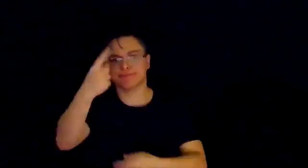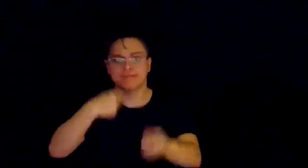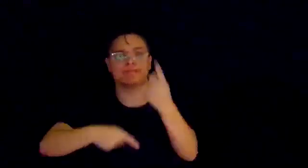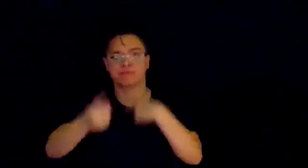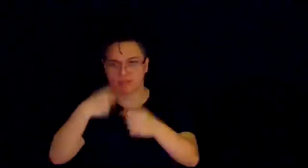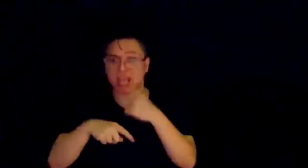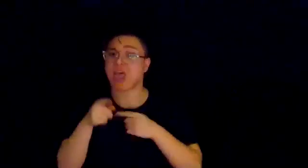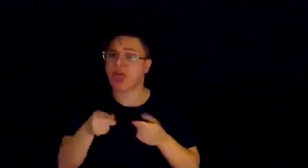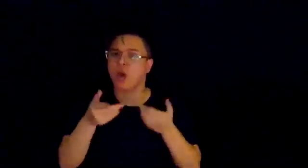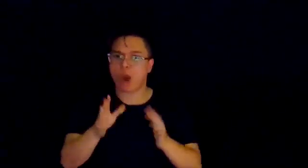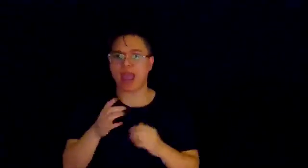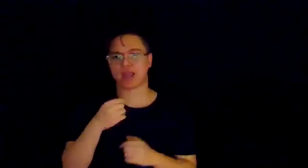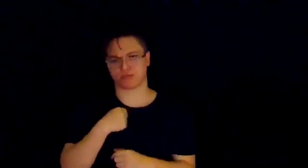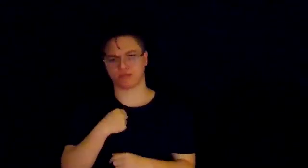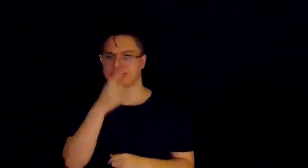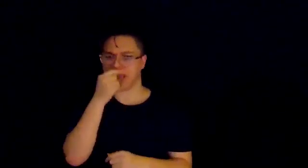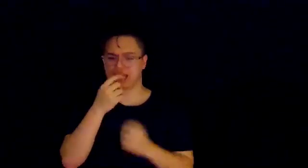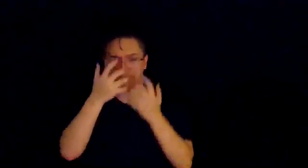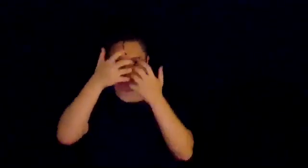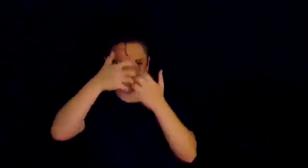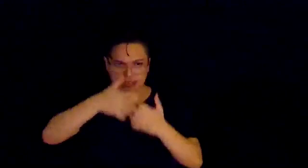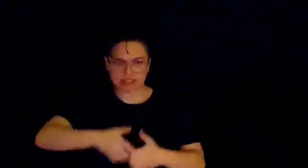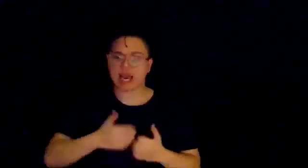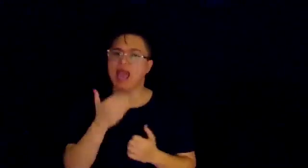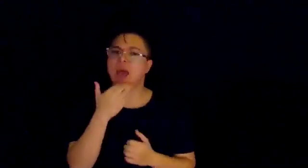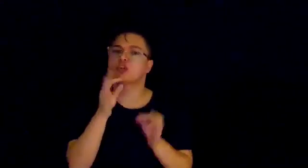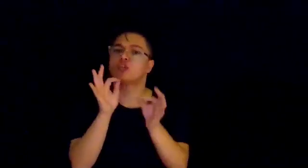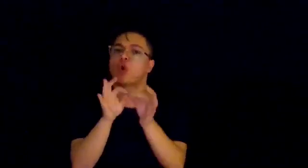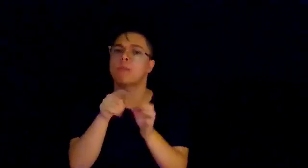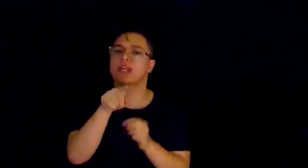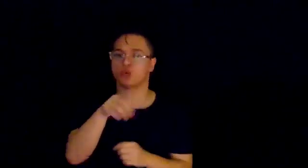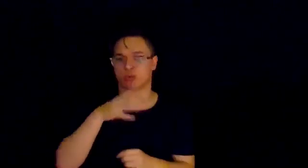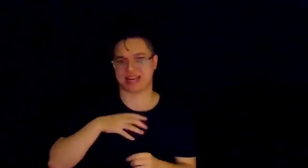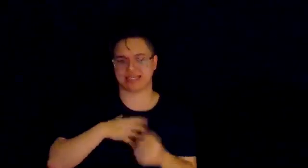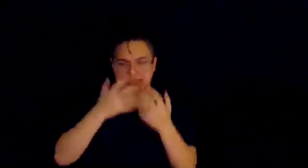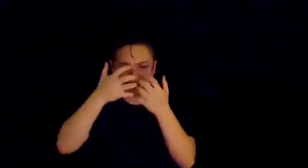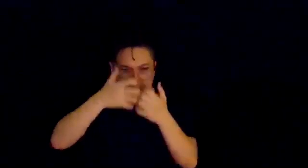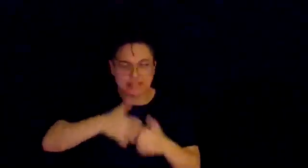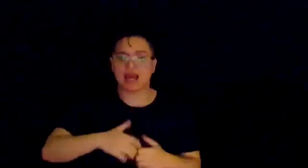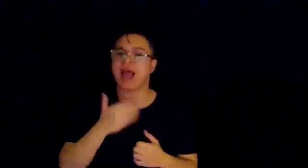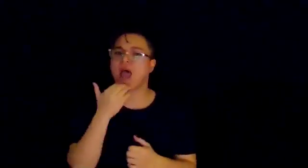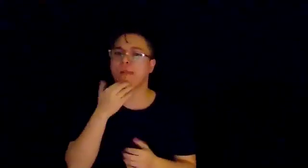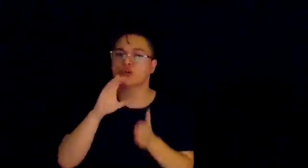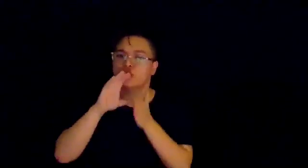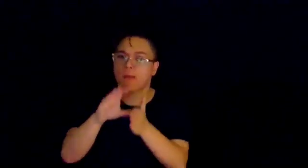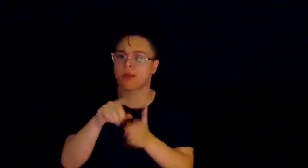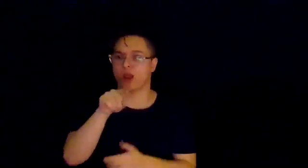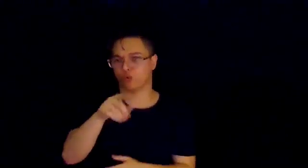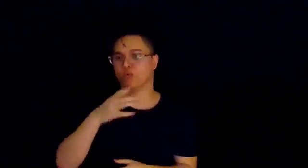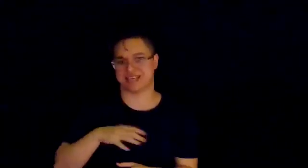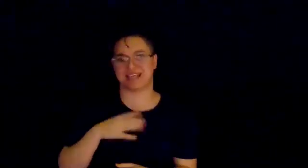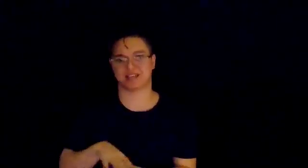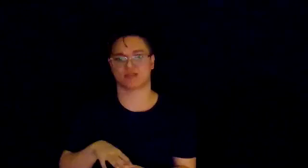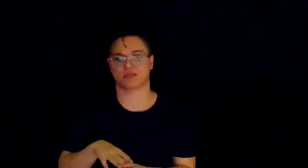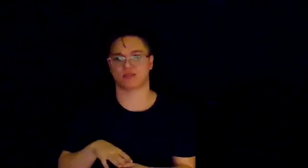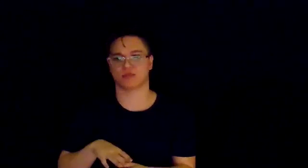them regularly. That's a really good way for me to understand and work out what your interpreting needs might be, or